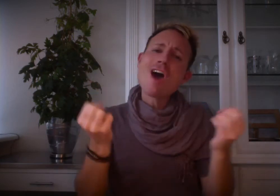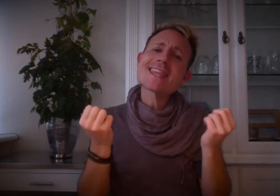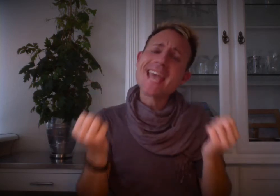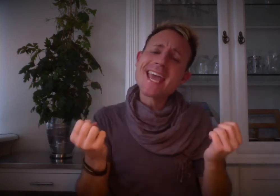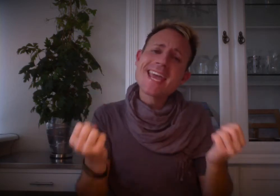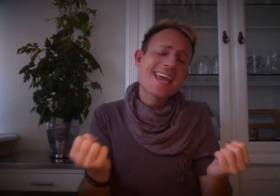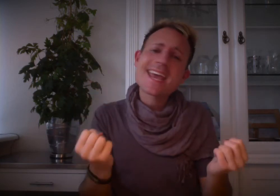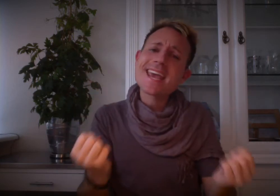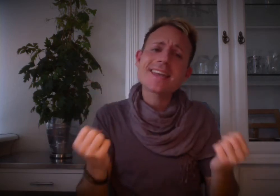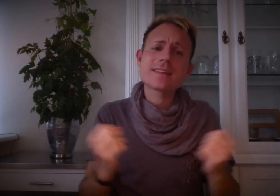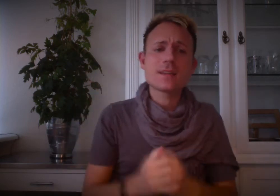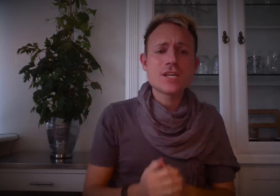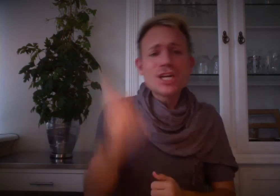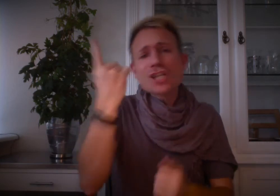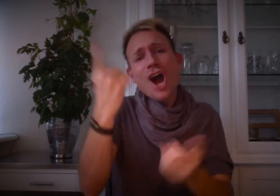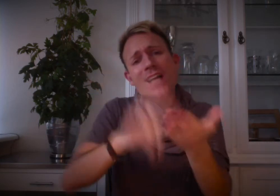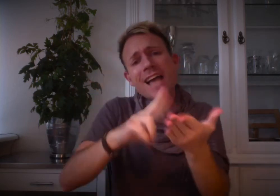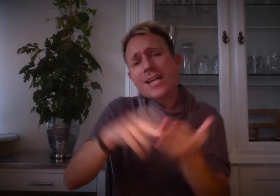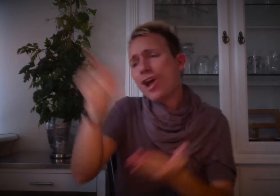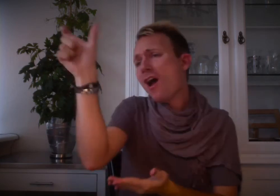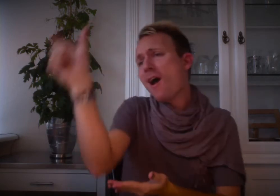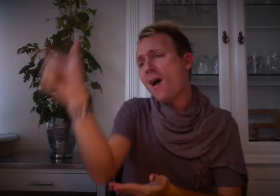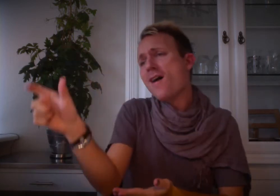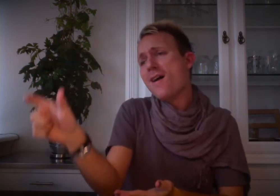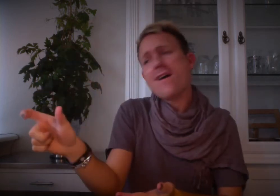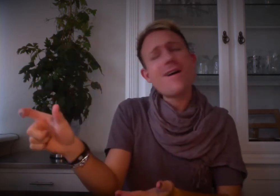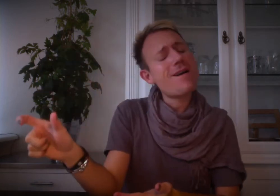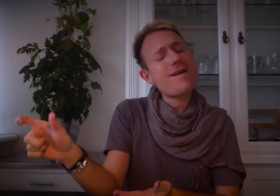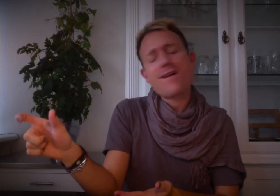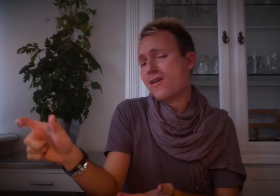Just ask us